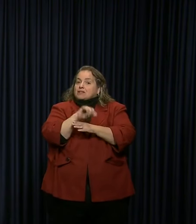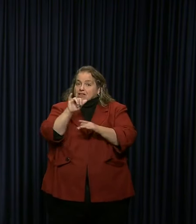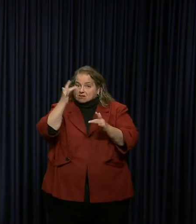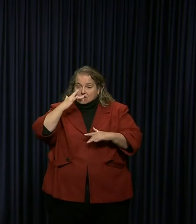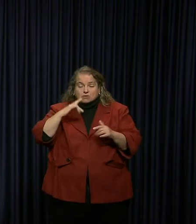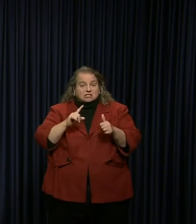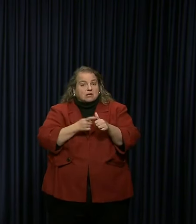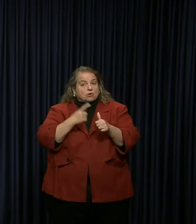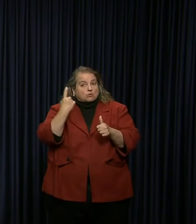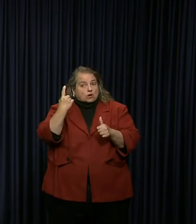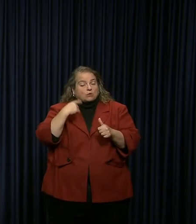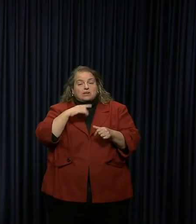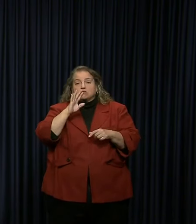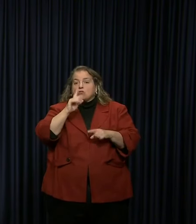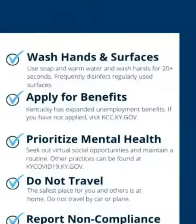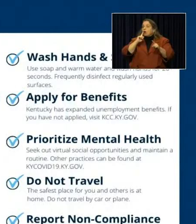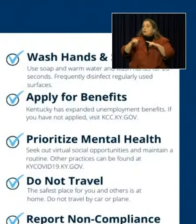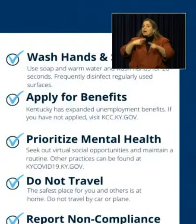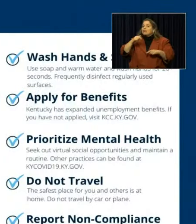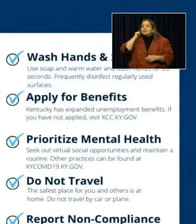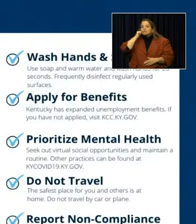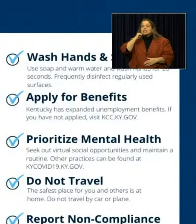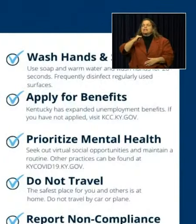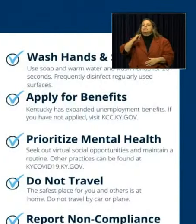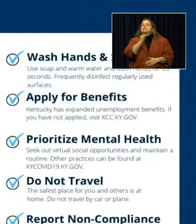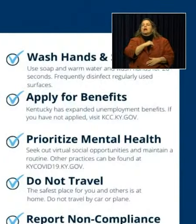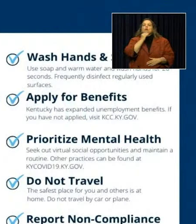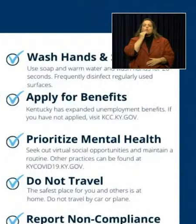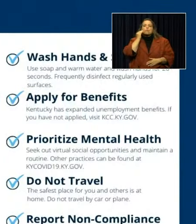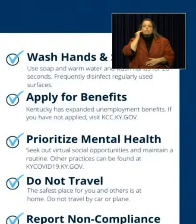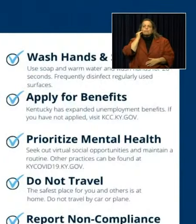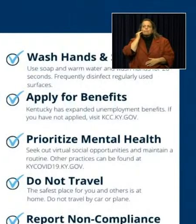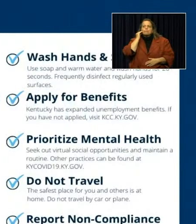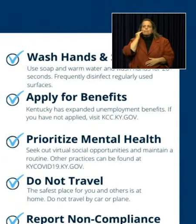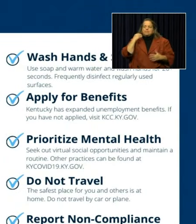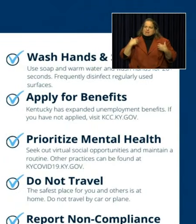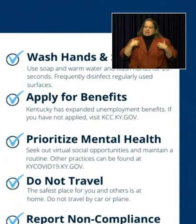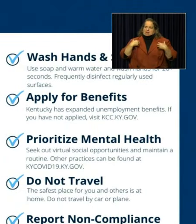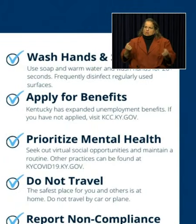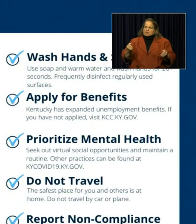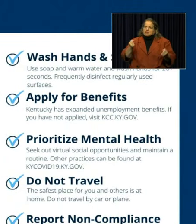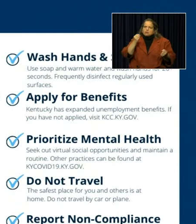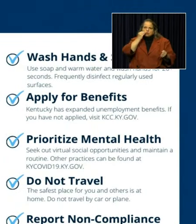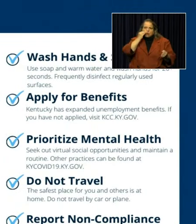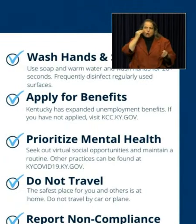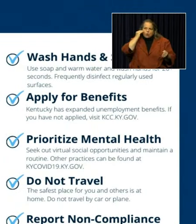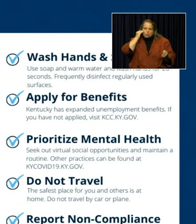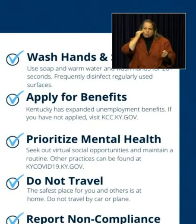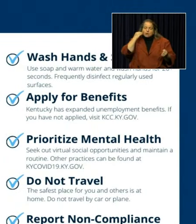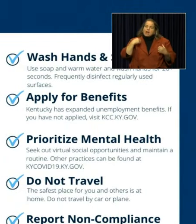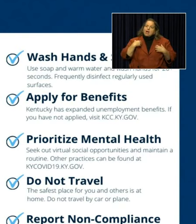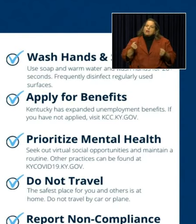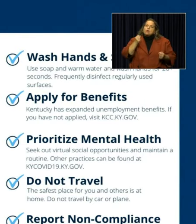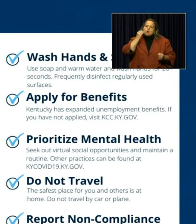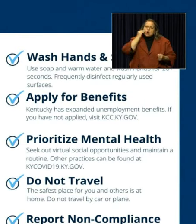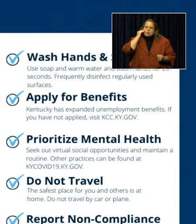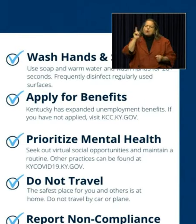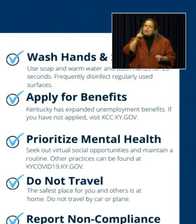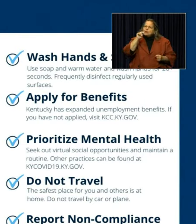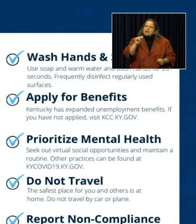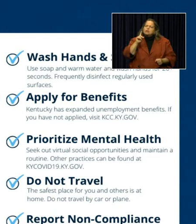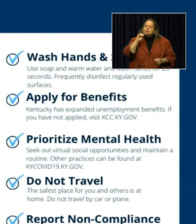one, I talk about every day. Stay at home. Healthy at home is where you can do your best to